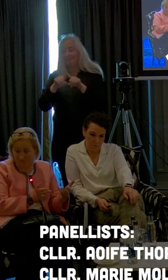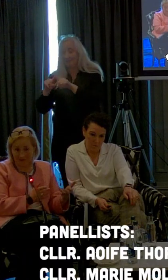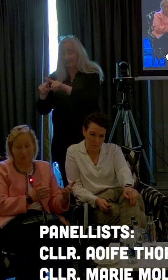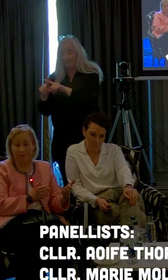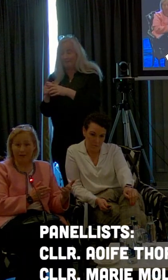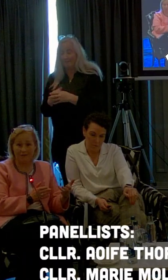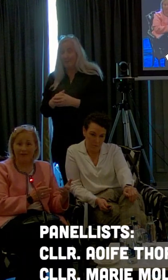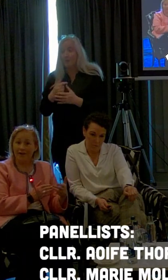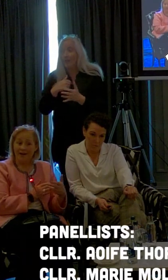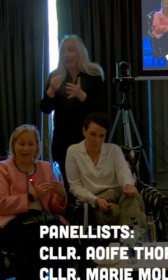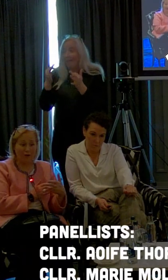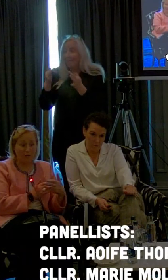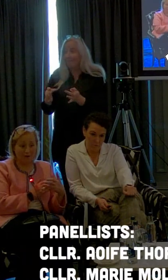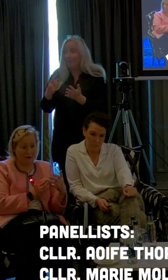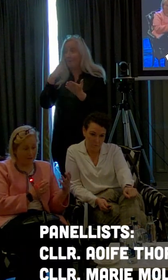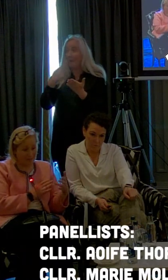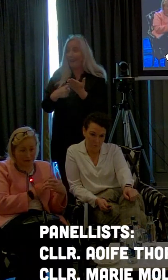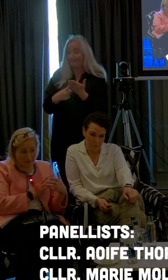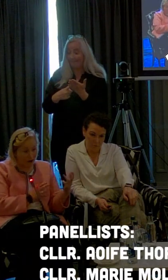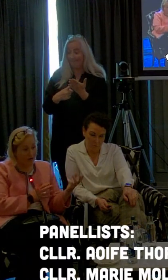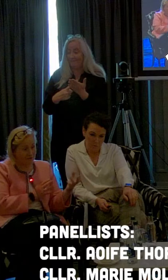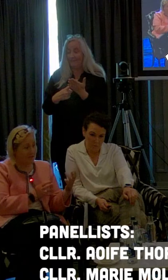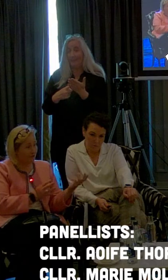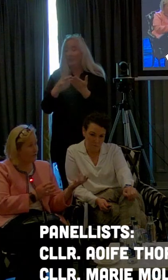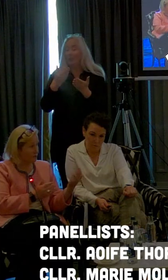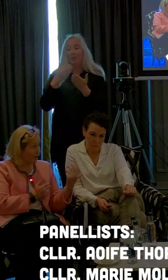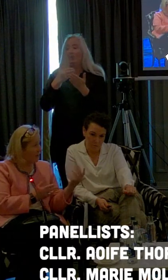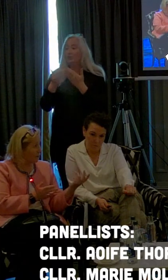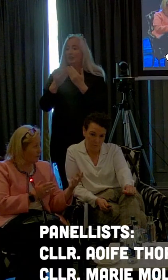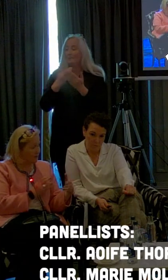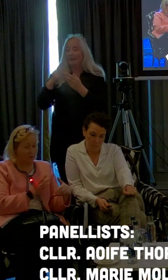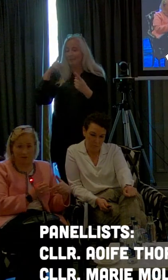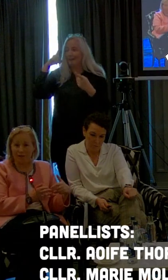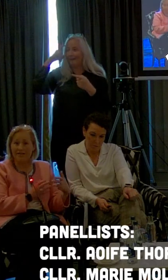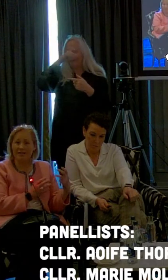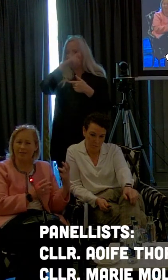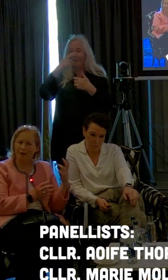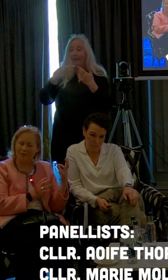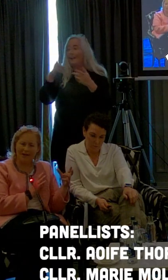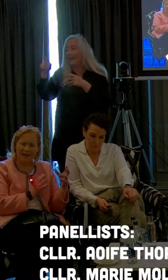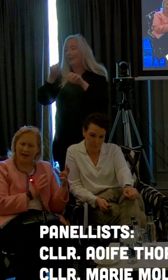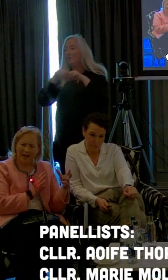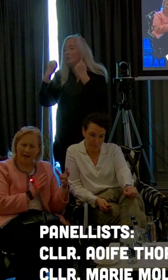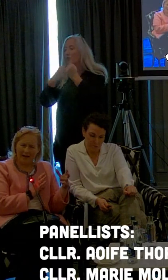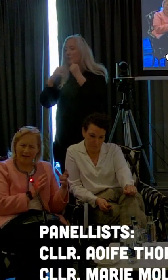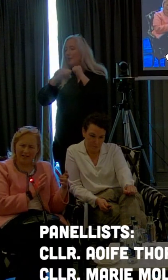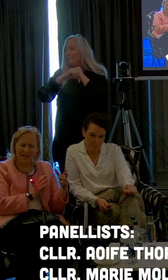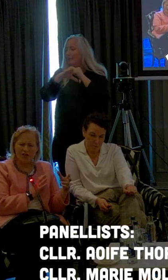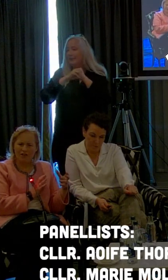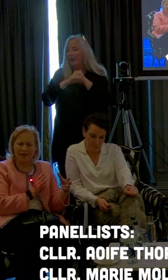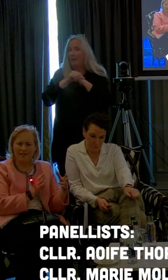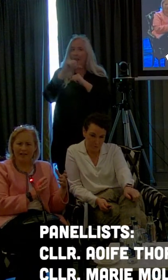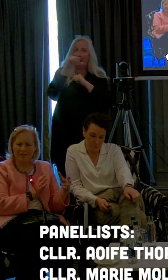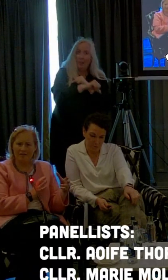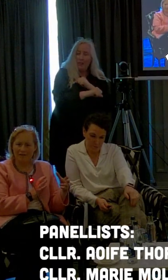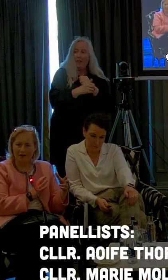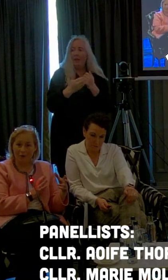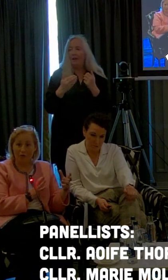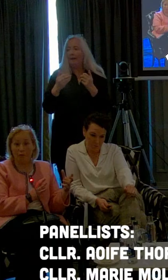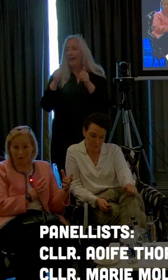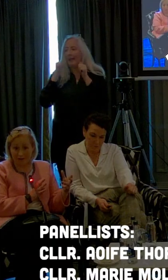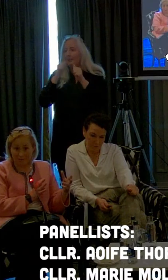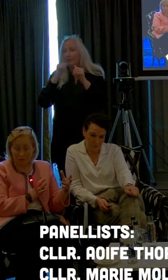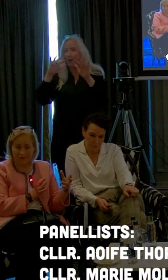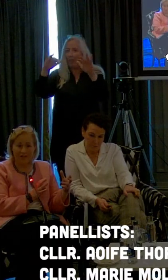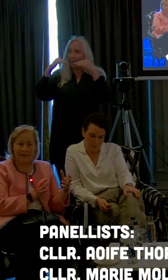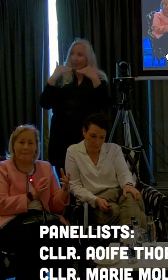I firmly believe, you know, in spite of all of the difficulties we're having with social media and maybe attention and negativity around